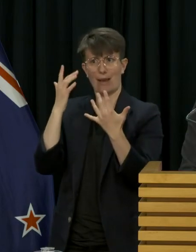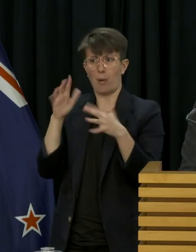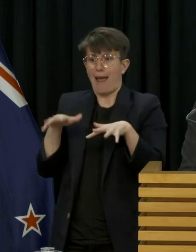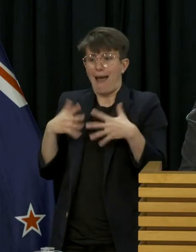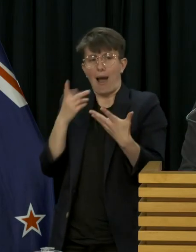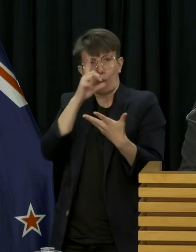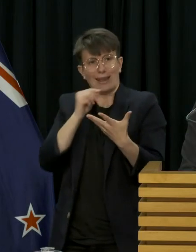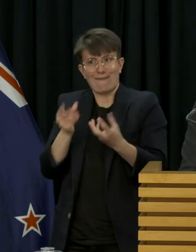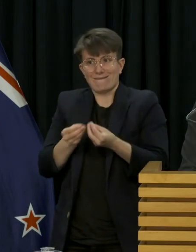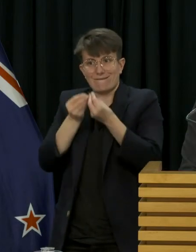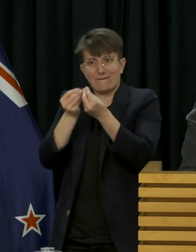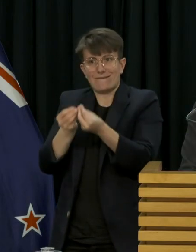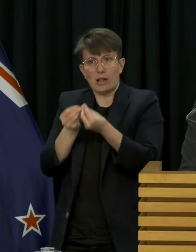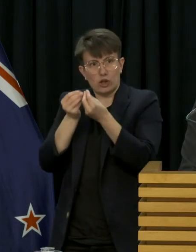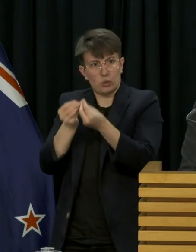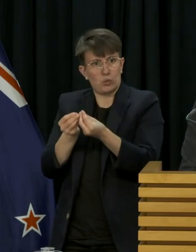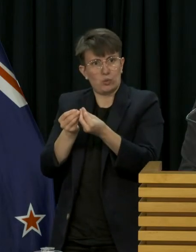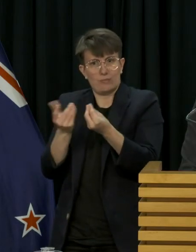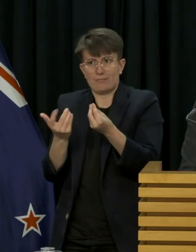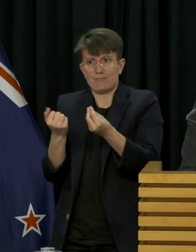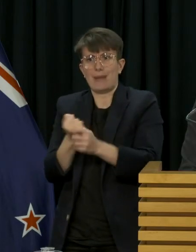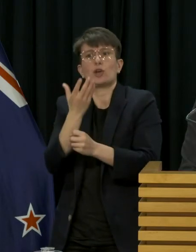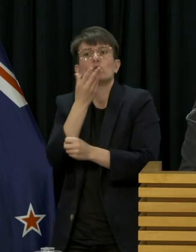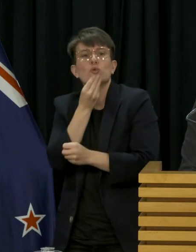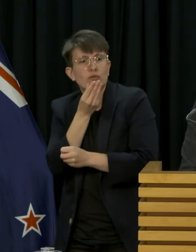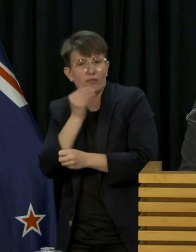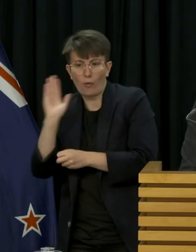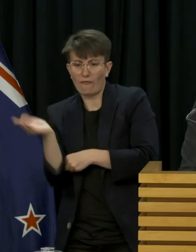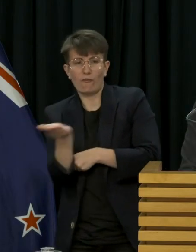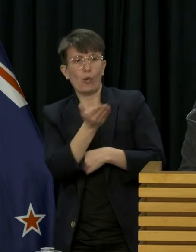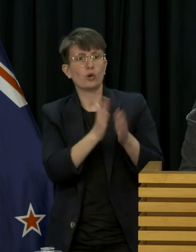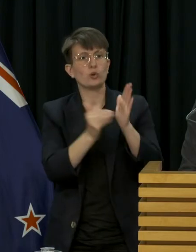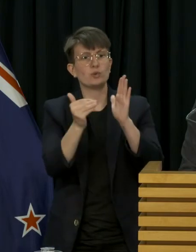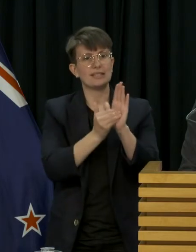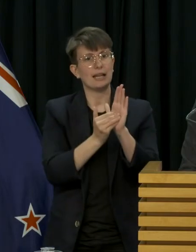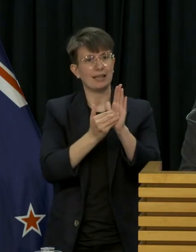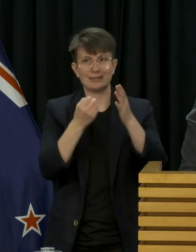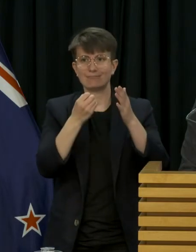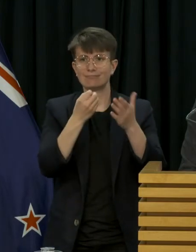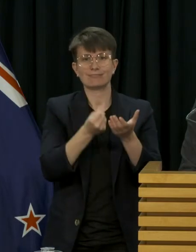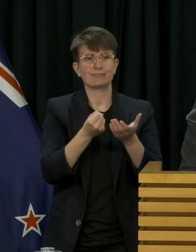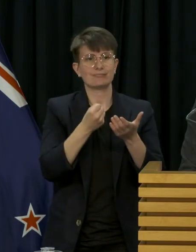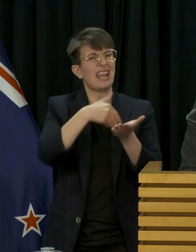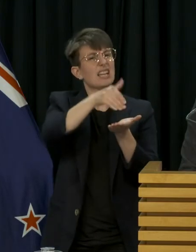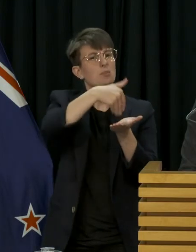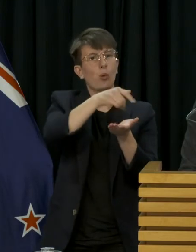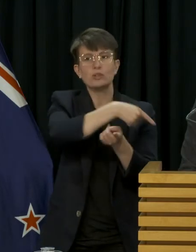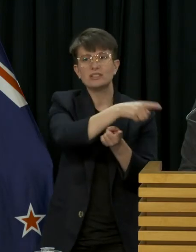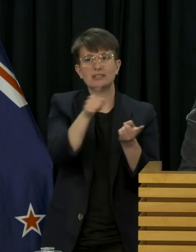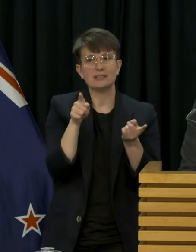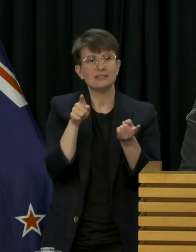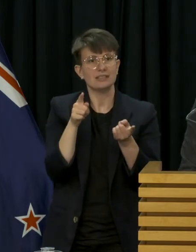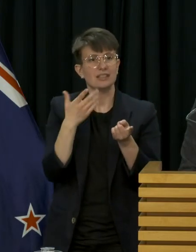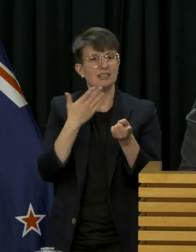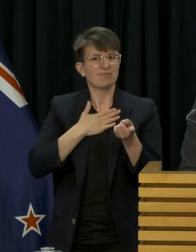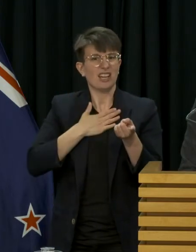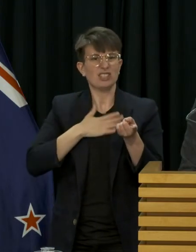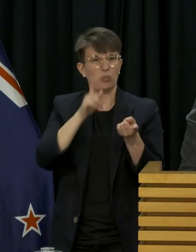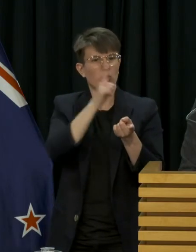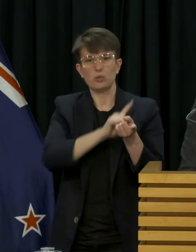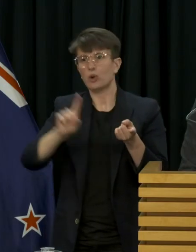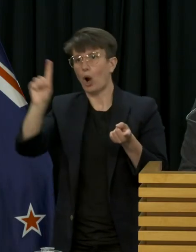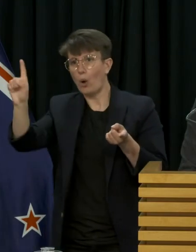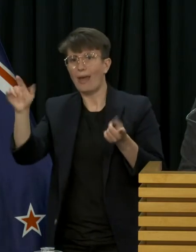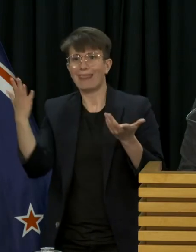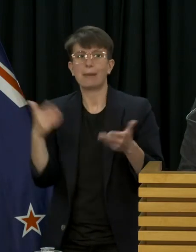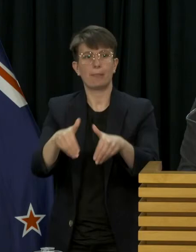Zealand exporters. If we have limitations around the kinds of meetings that would be able to be undertaken, then it wouldn't have as much value to New Zealand.